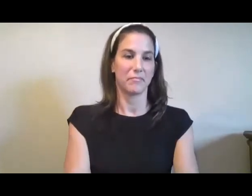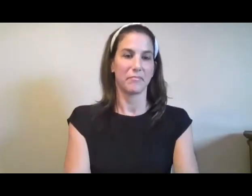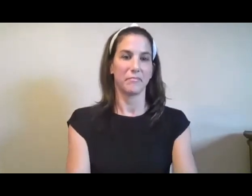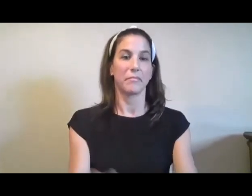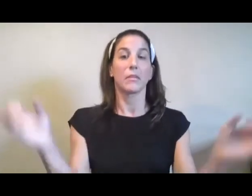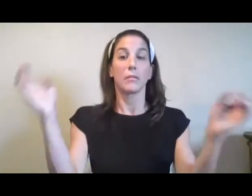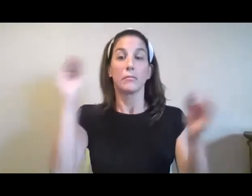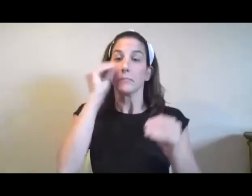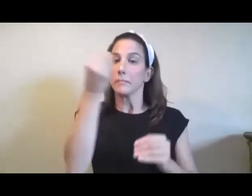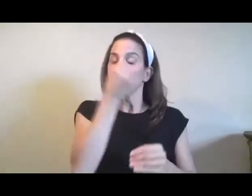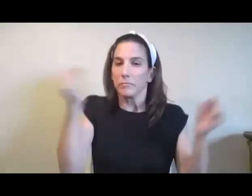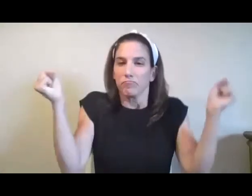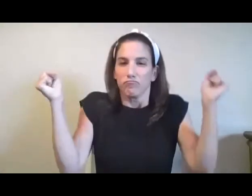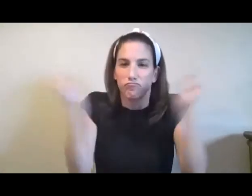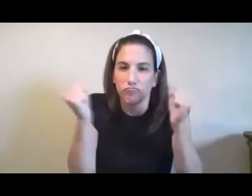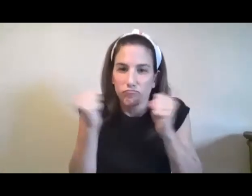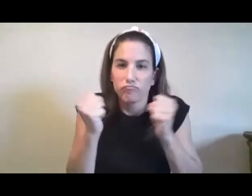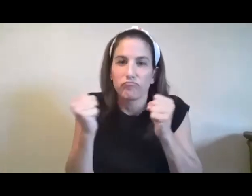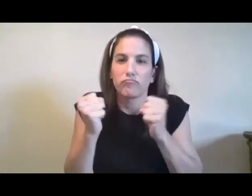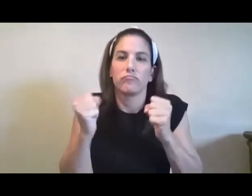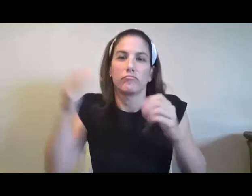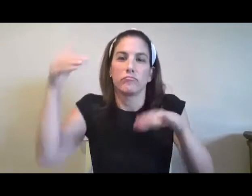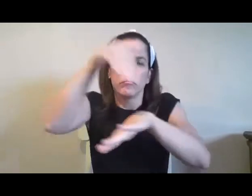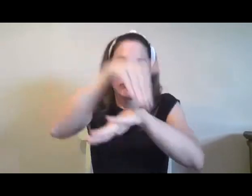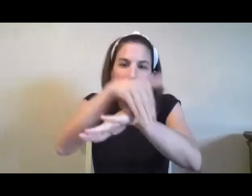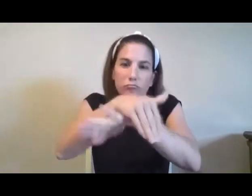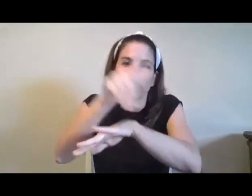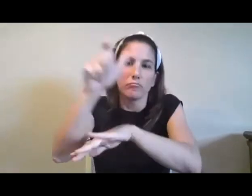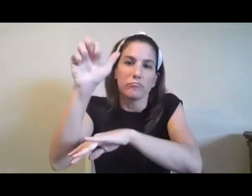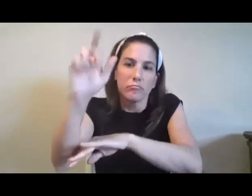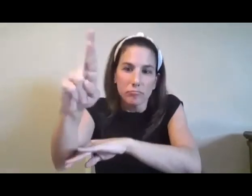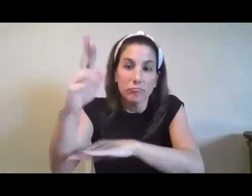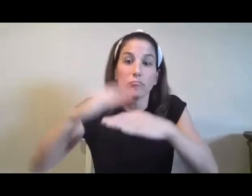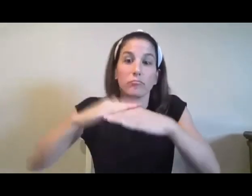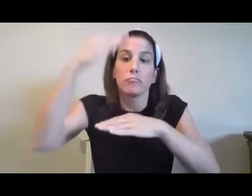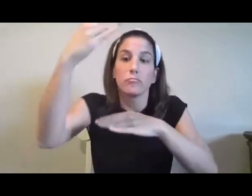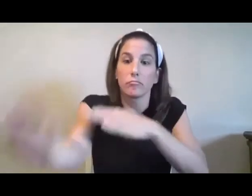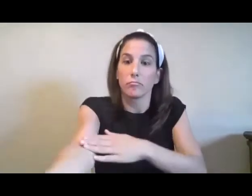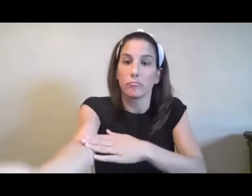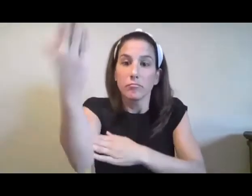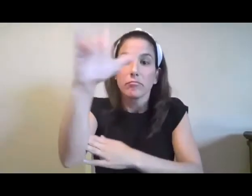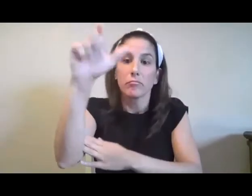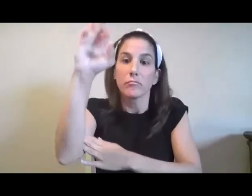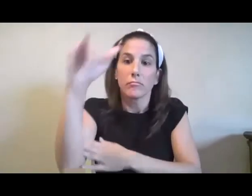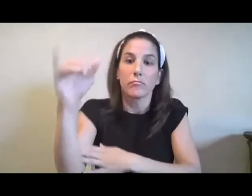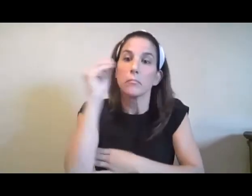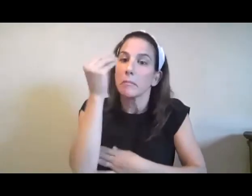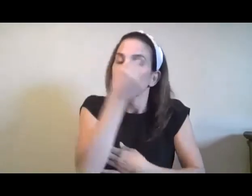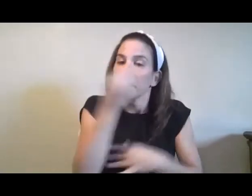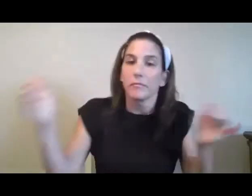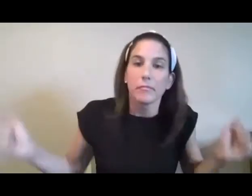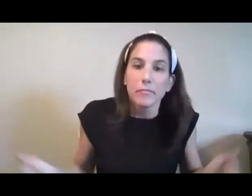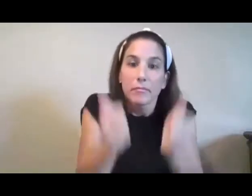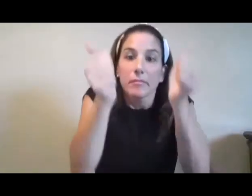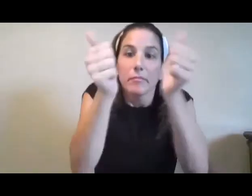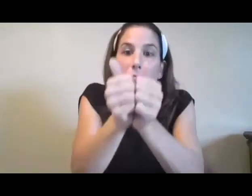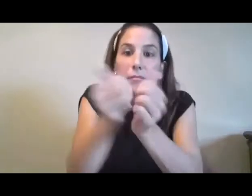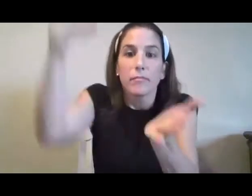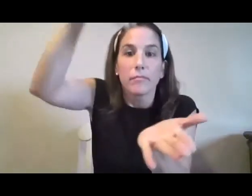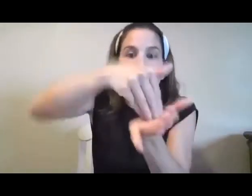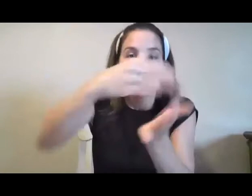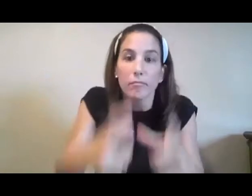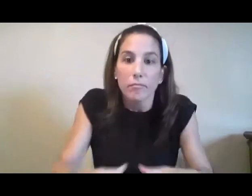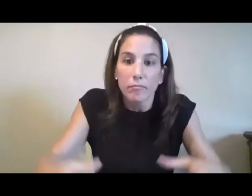The blooms shivered in the cool evening air. The next morning, Lucy's blooms huddled together in the center of their